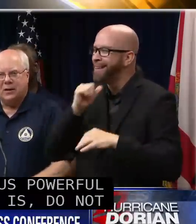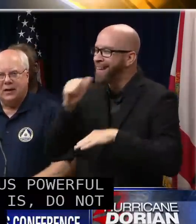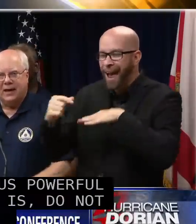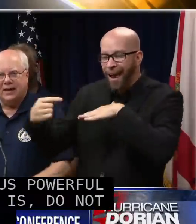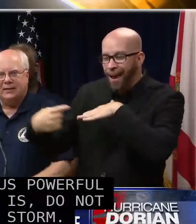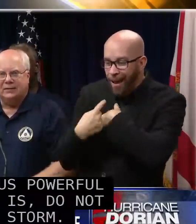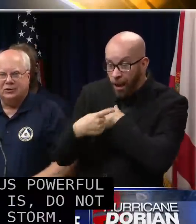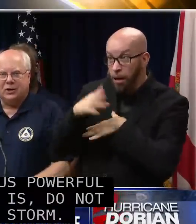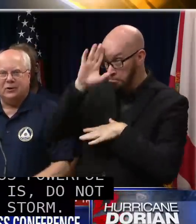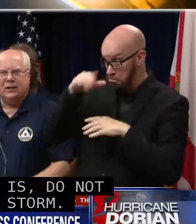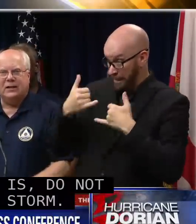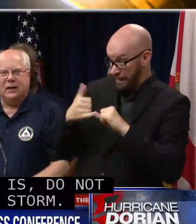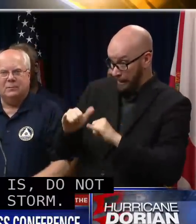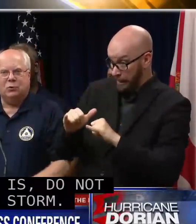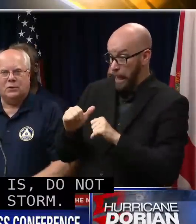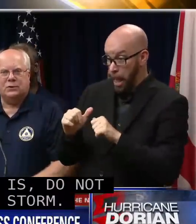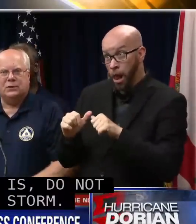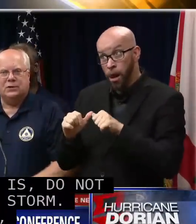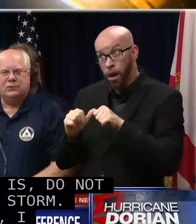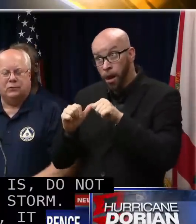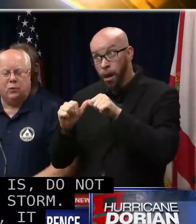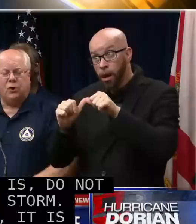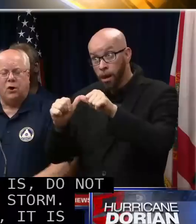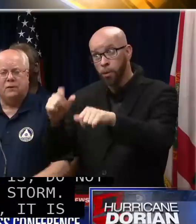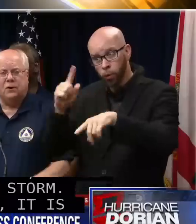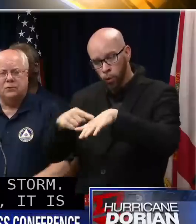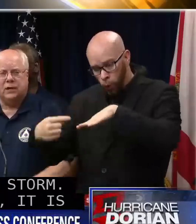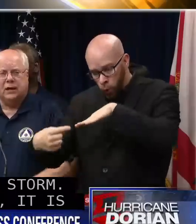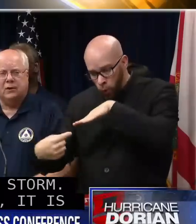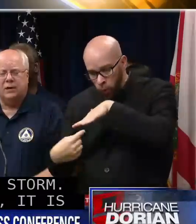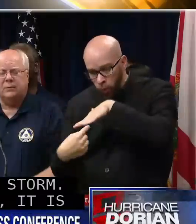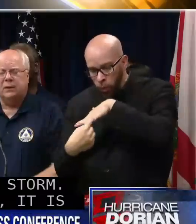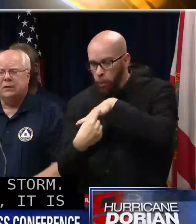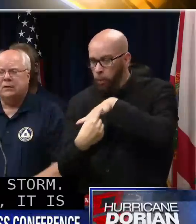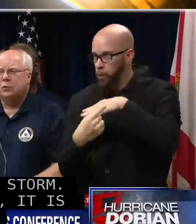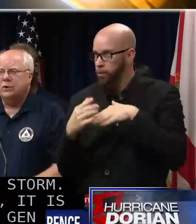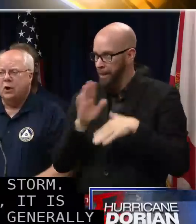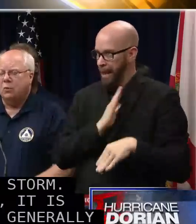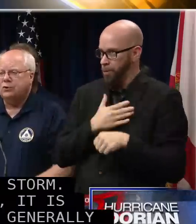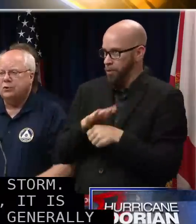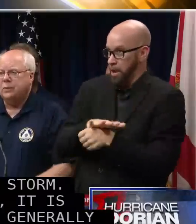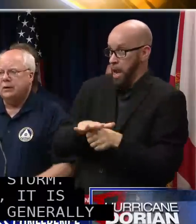still coming, heading generally up toward the Central Florida off-coast area.